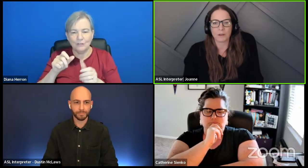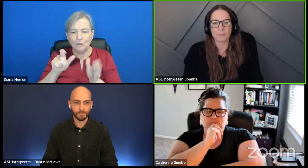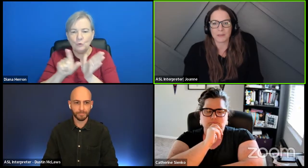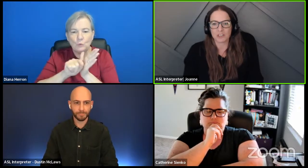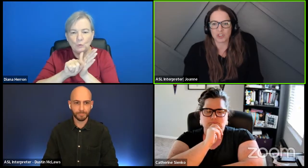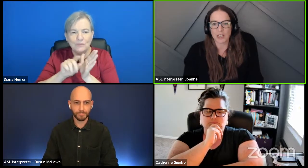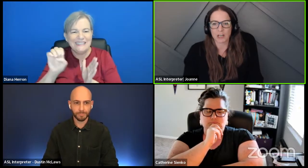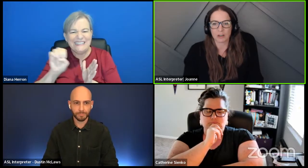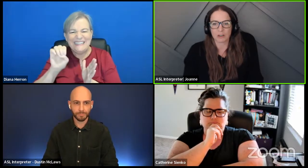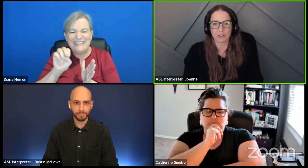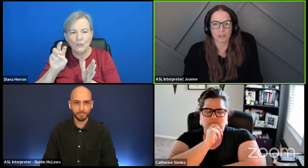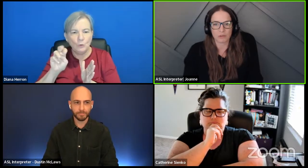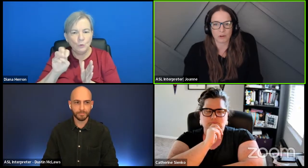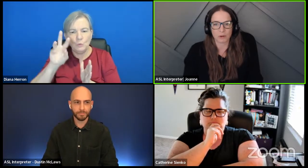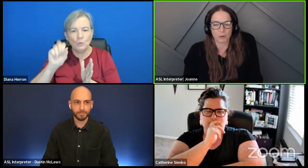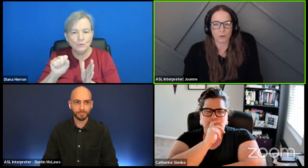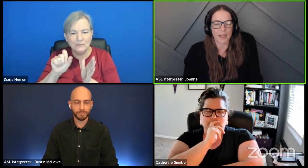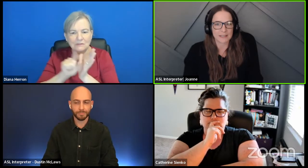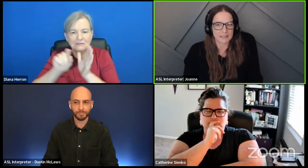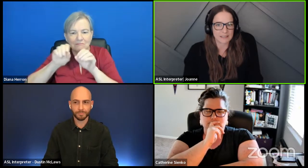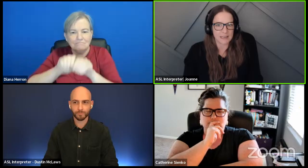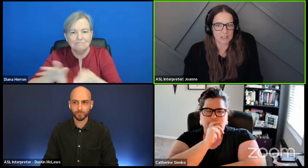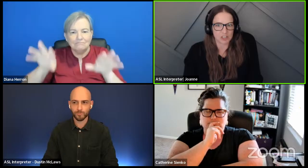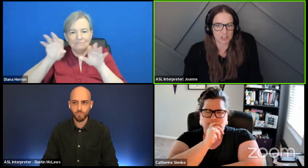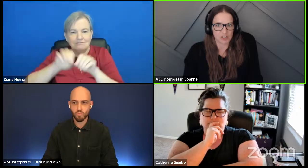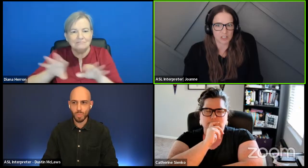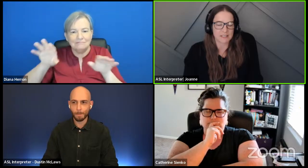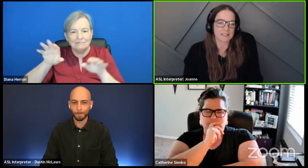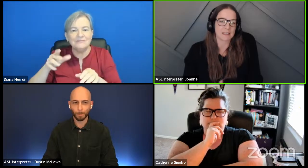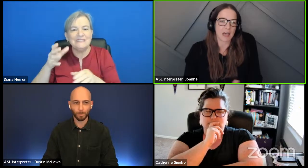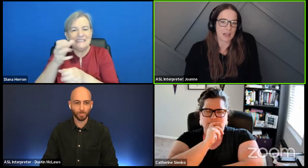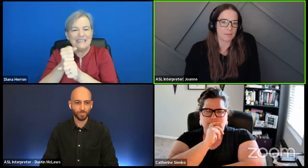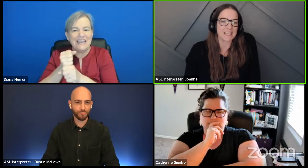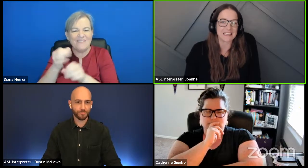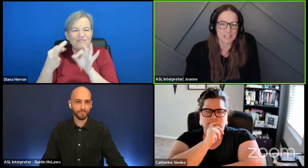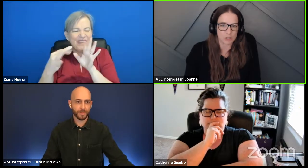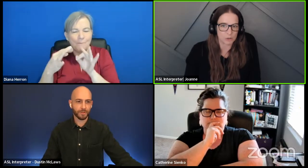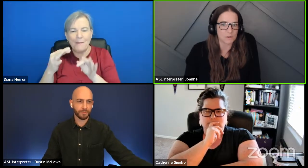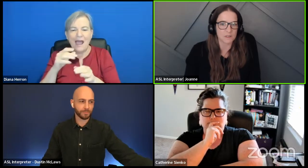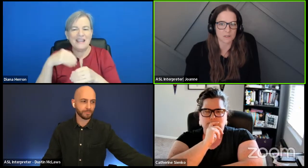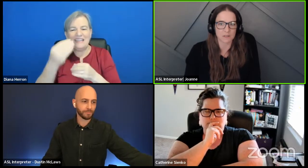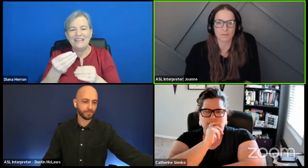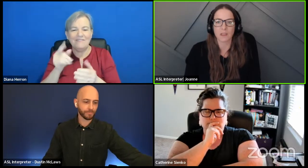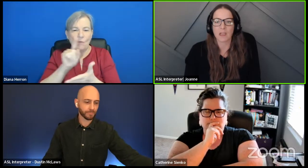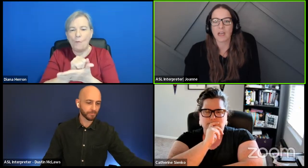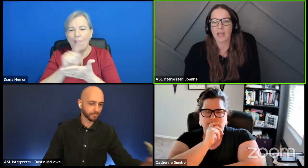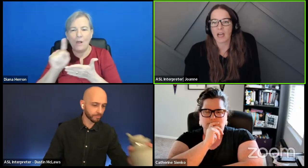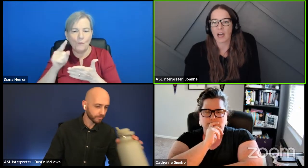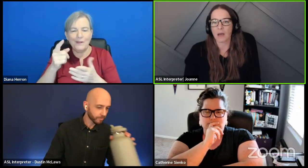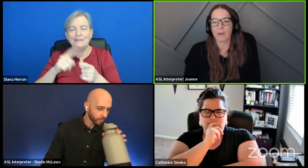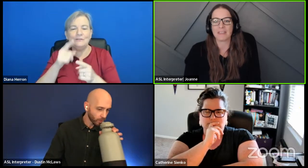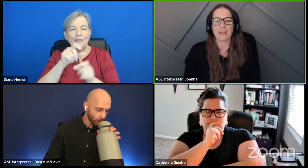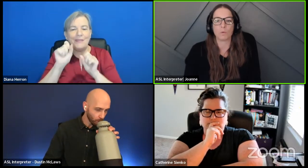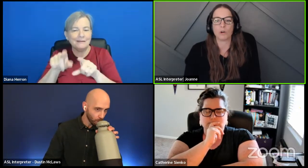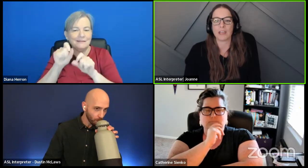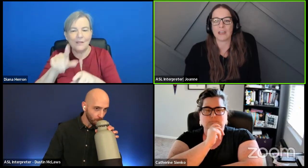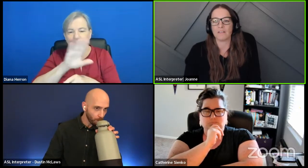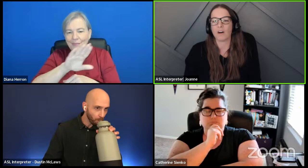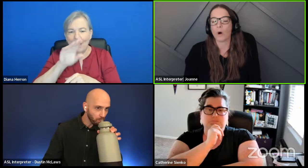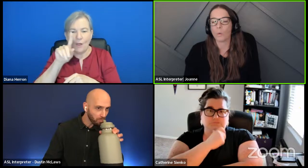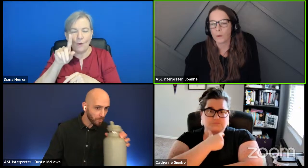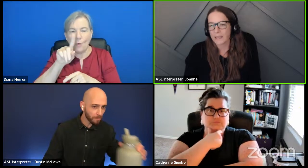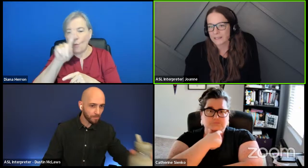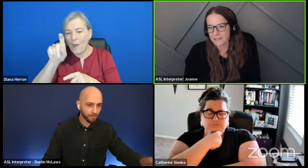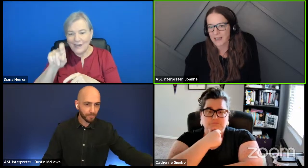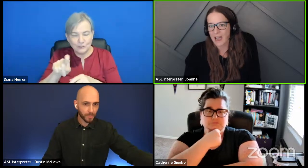and that would be shared through ACDHH's e-news. And then we'll